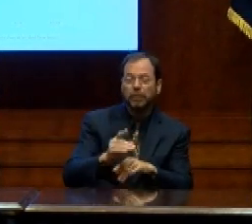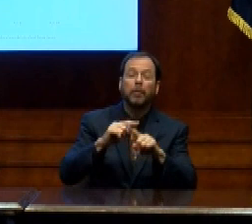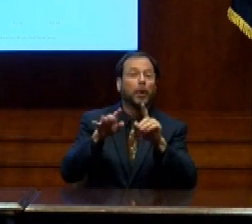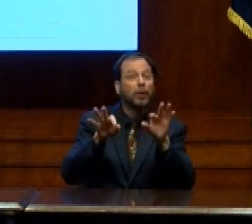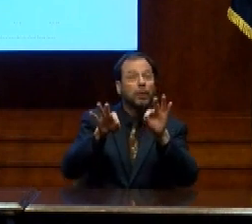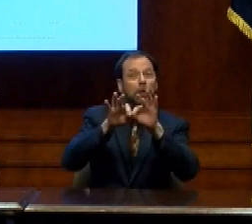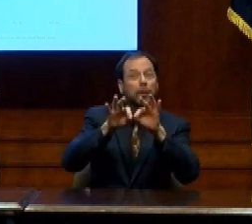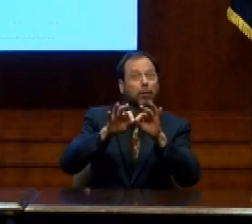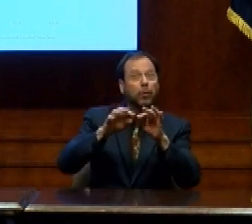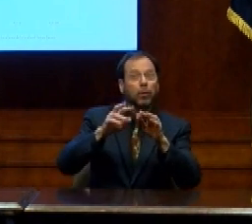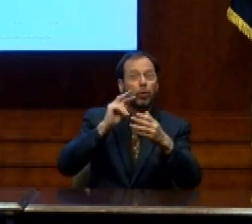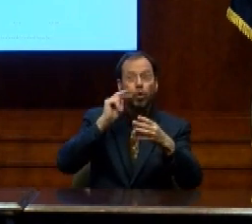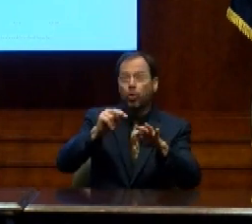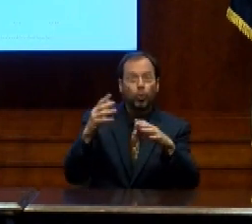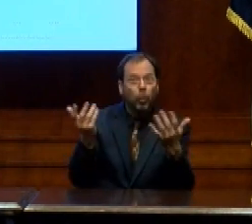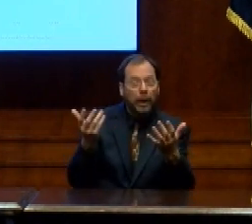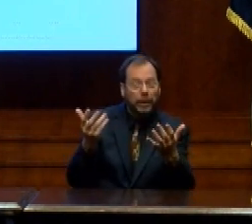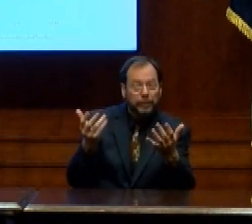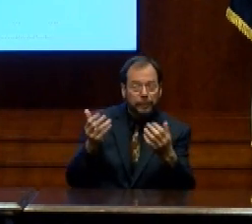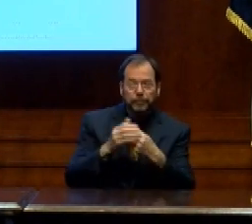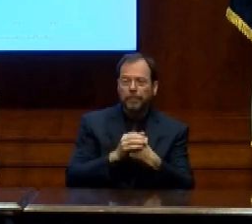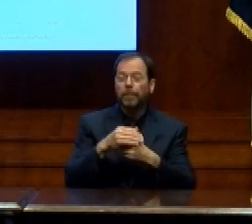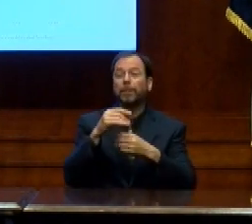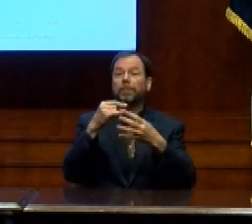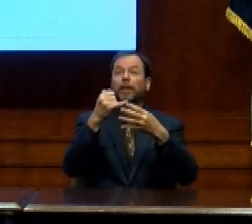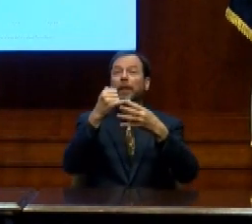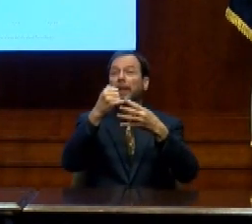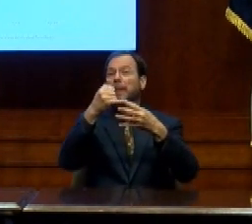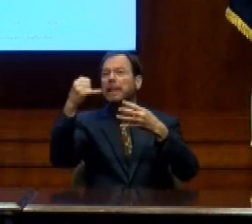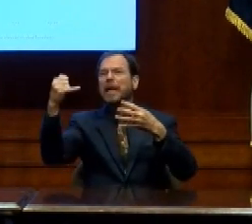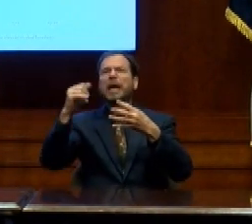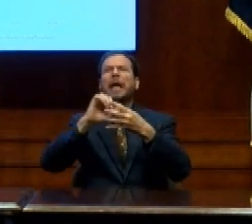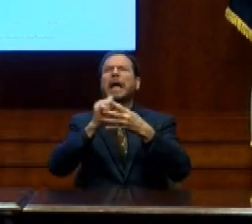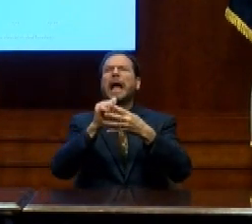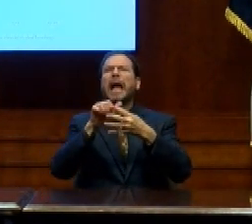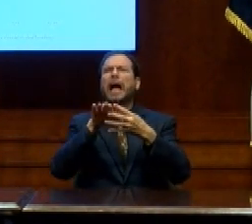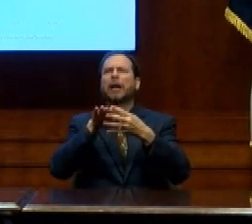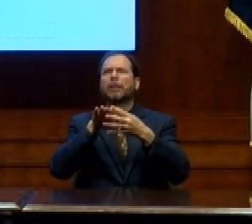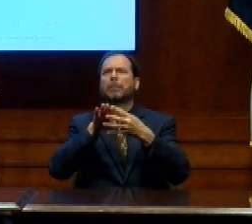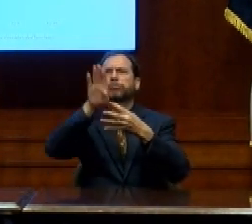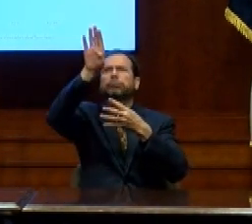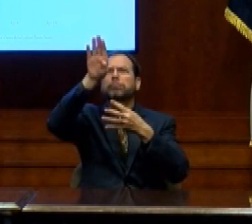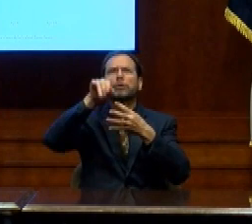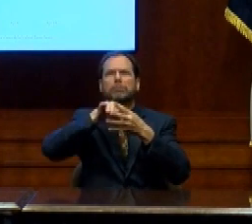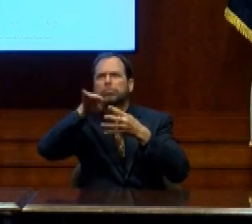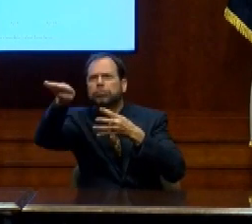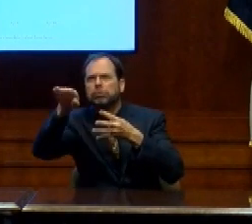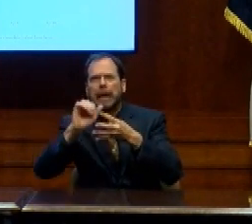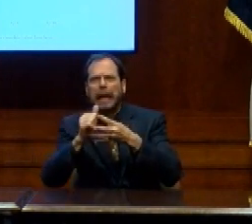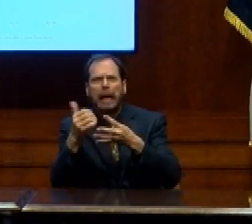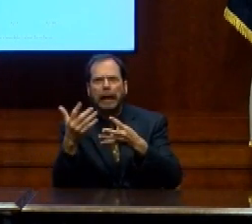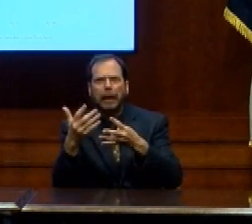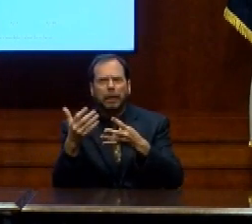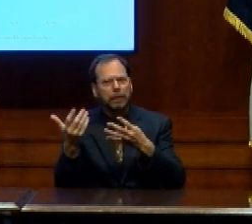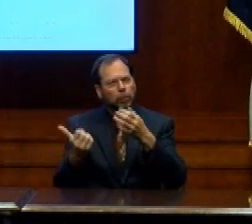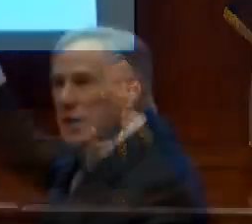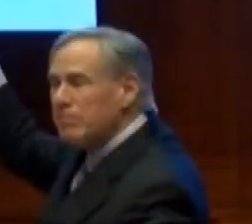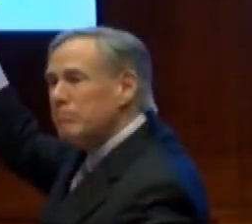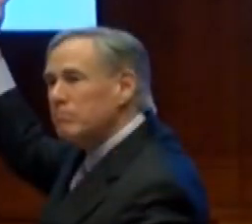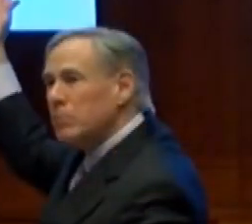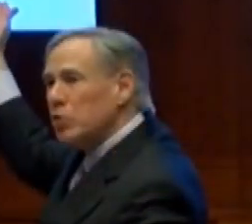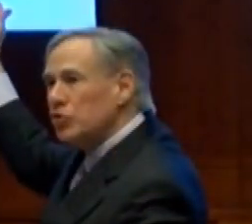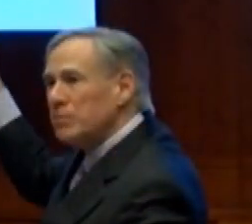But the key thing to look at on that blue line is, what is the degree of the angle? Is it